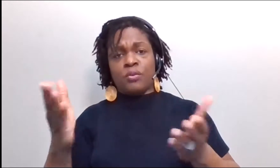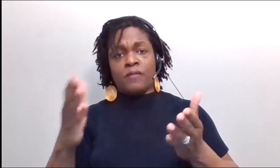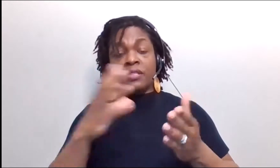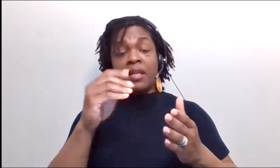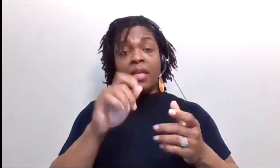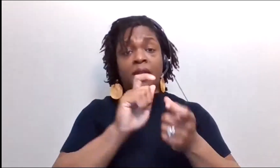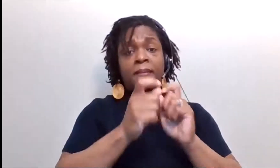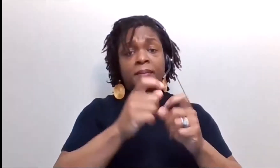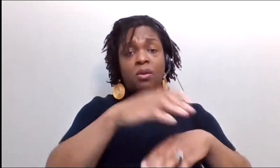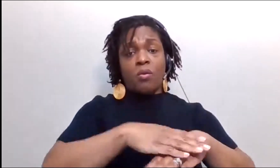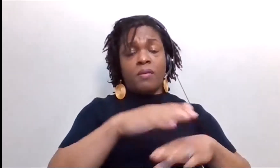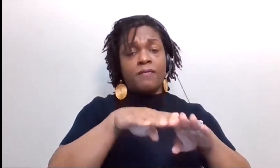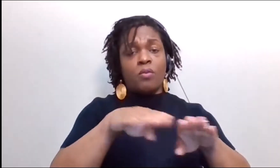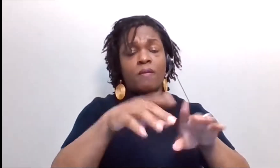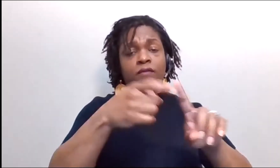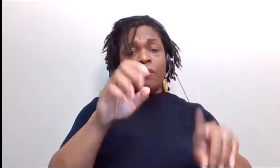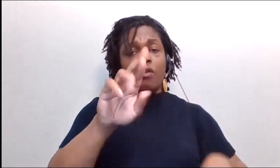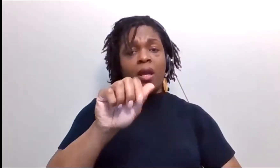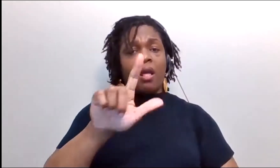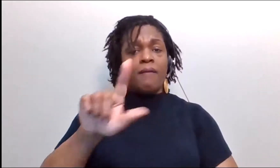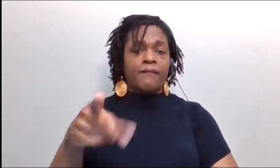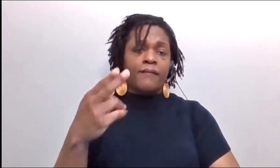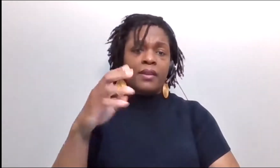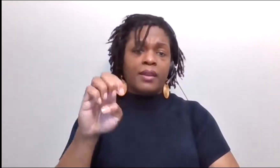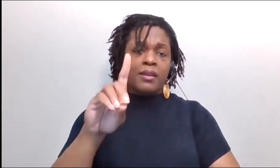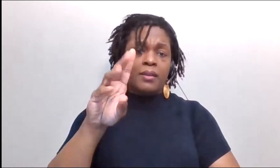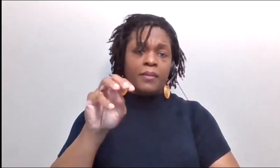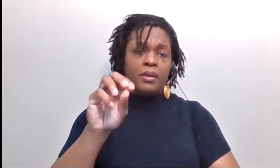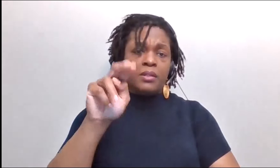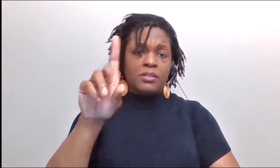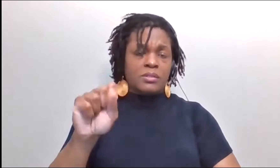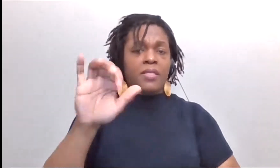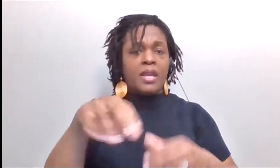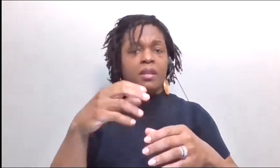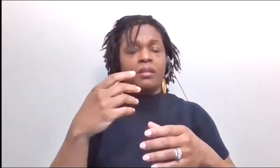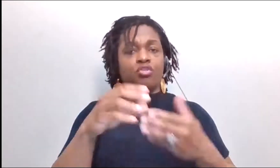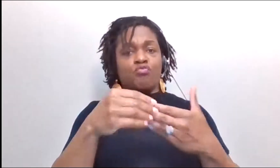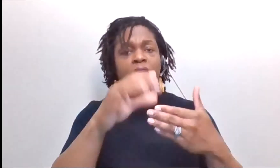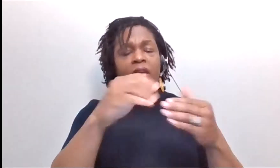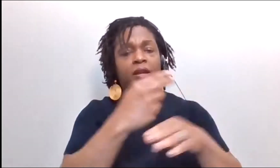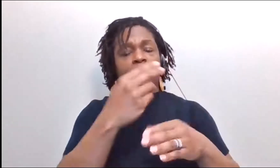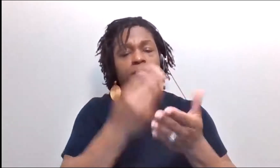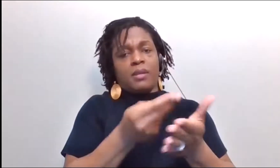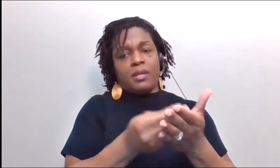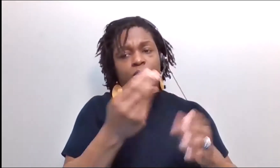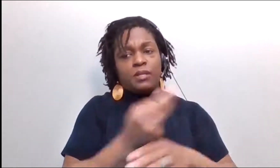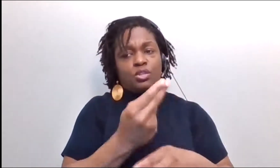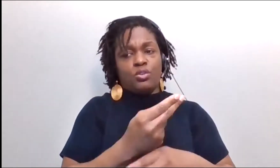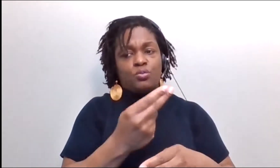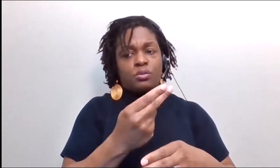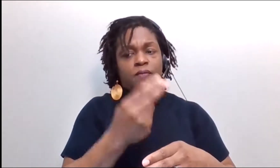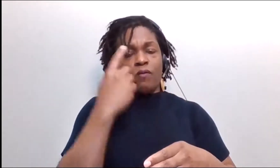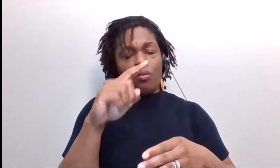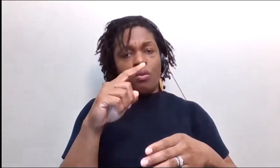floor from Rep. Edmonds that kind of directed that money to be used, I don't want to say specifically, but to be